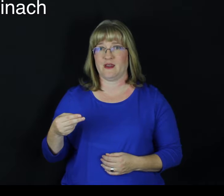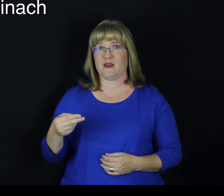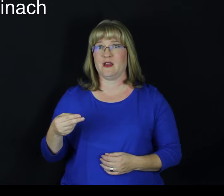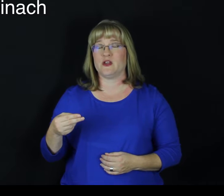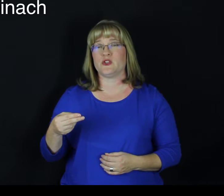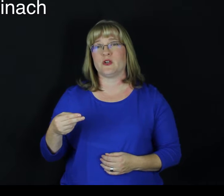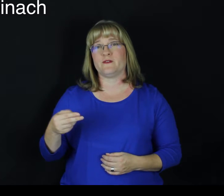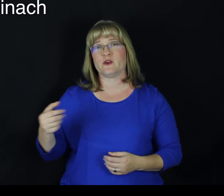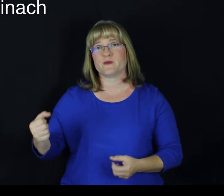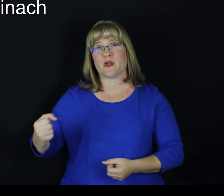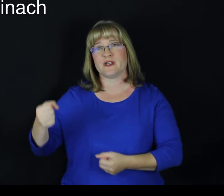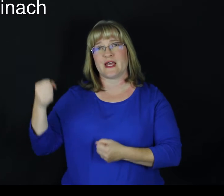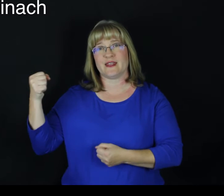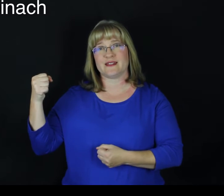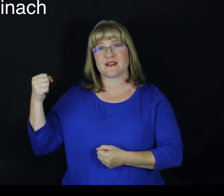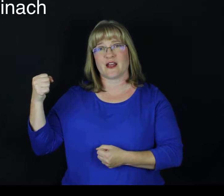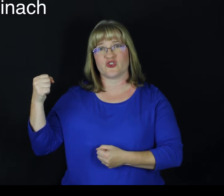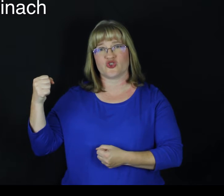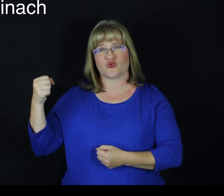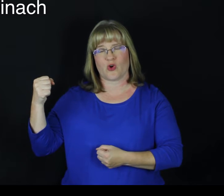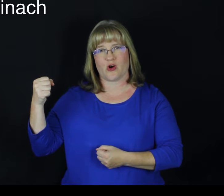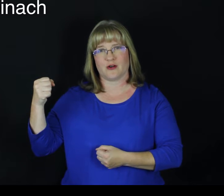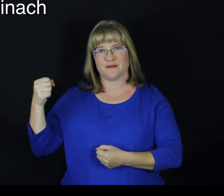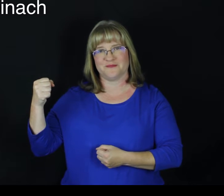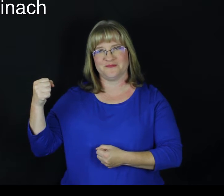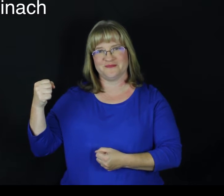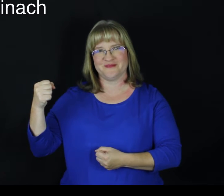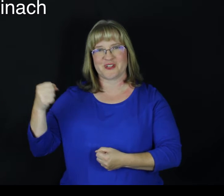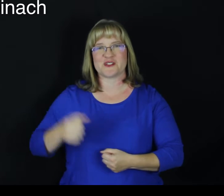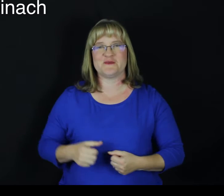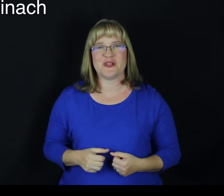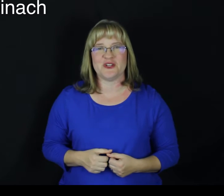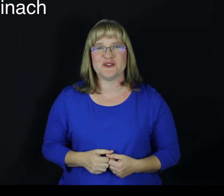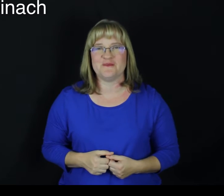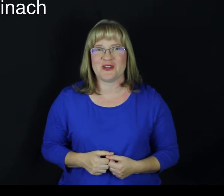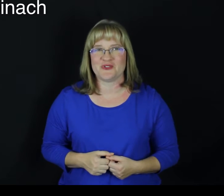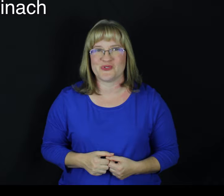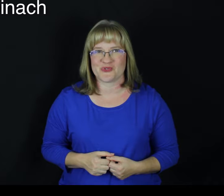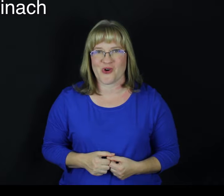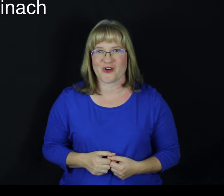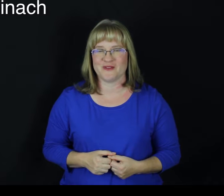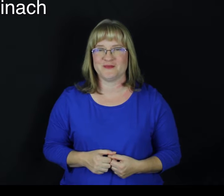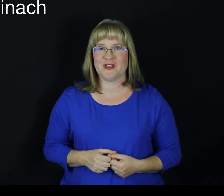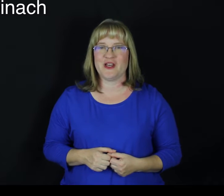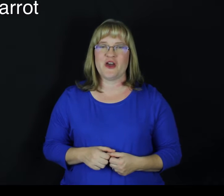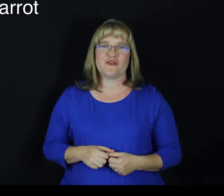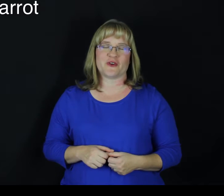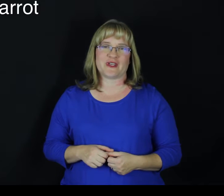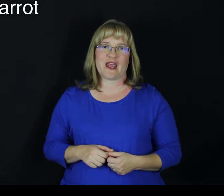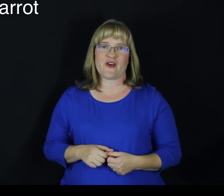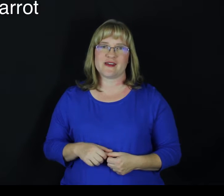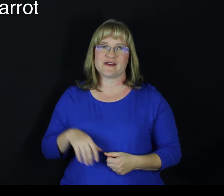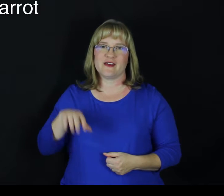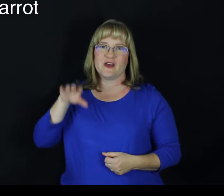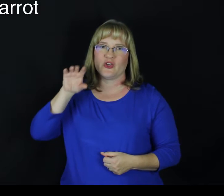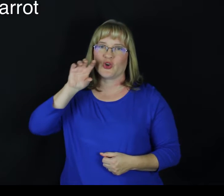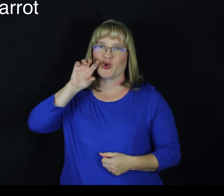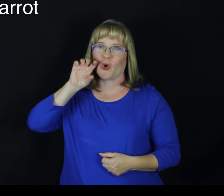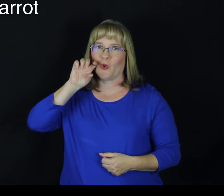Okay? So you could fingerspell it and then sign strong, because spinach makes you strong. For carrot, you're going to hold